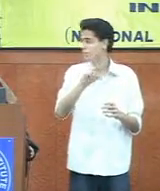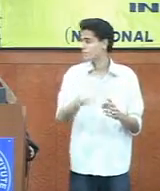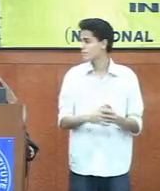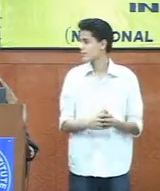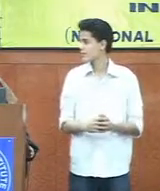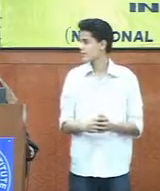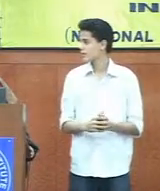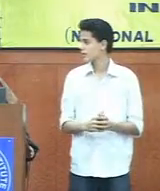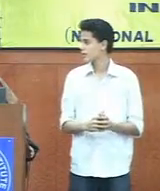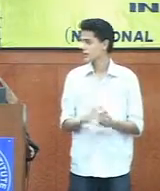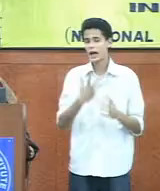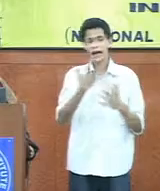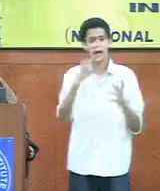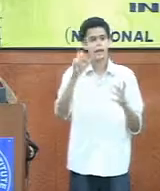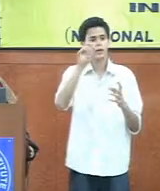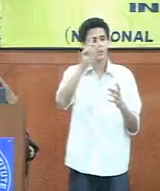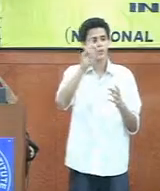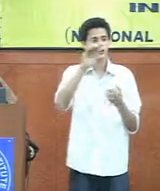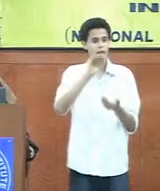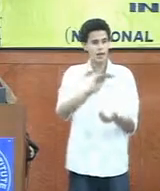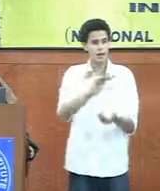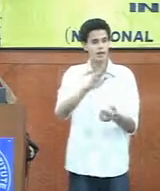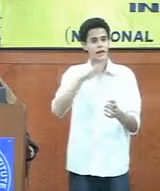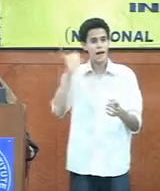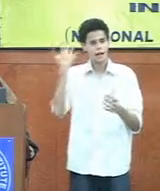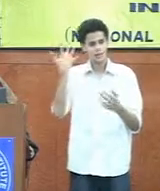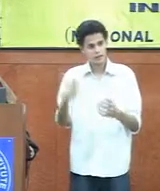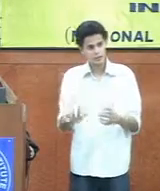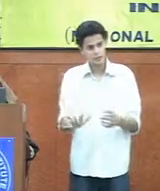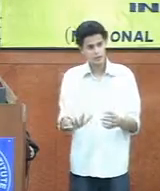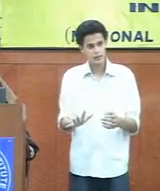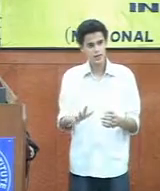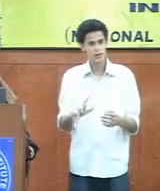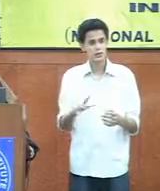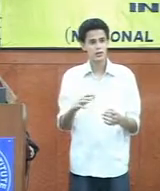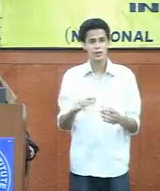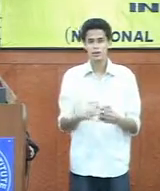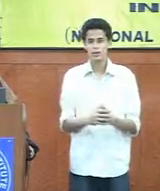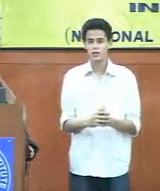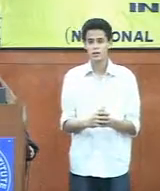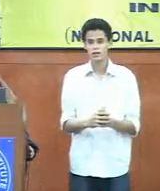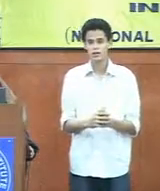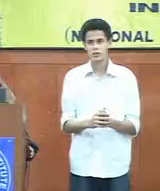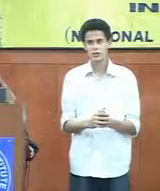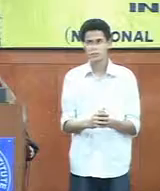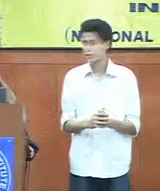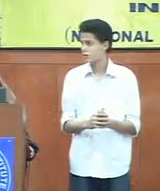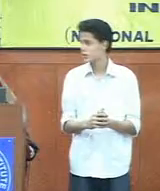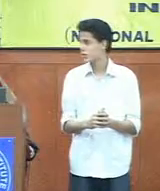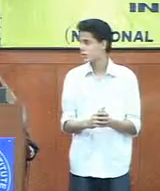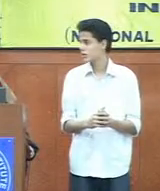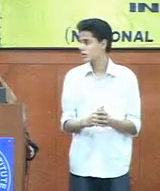any one child has passed away, leaving behind